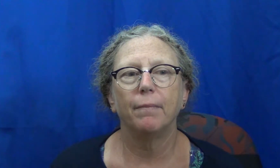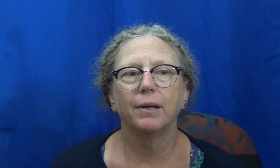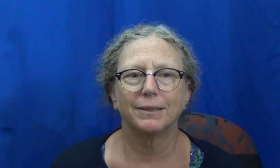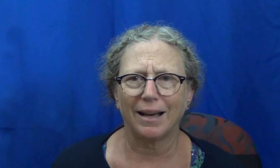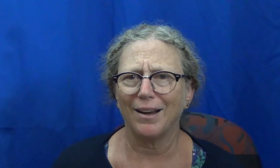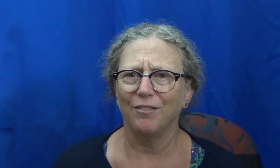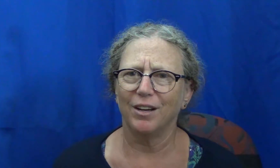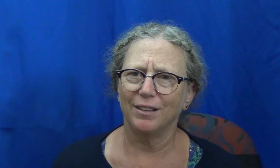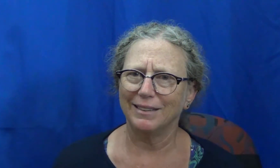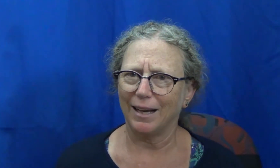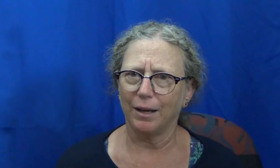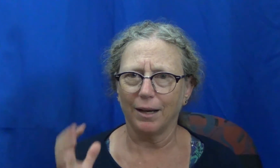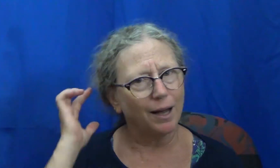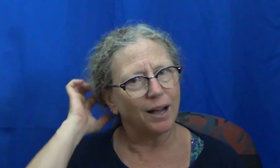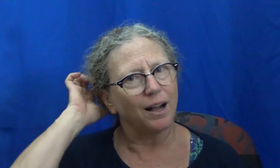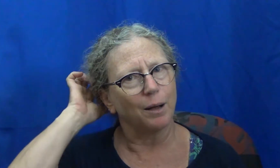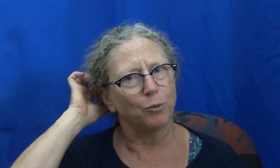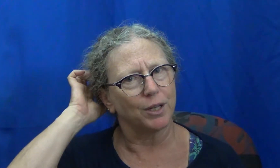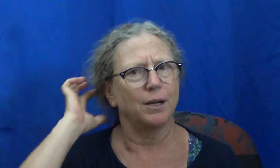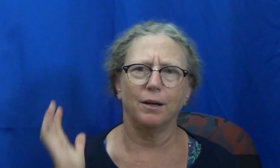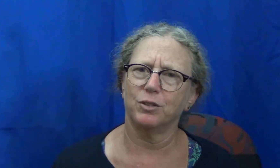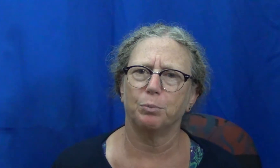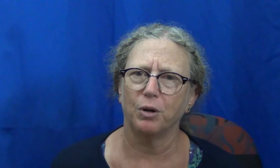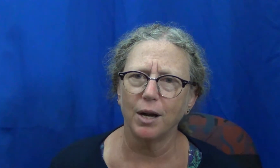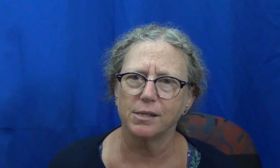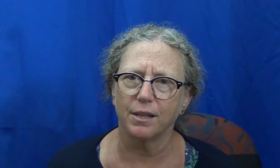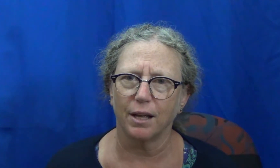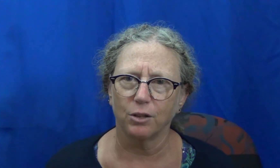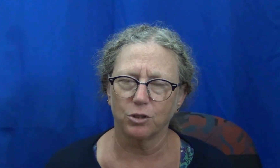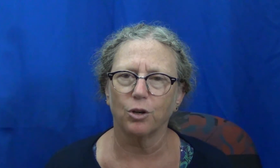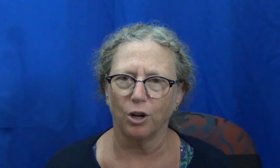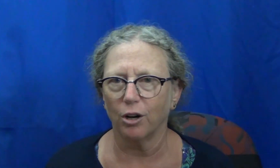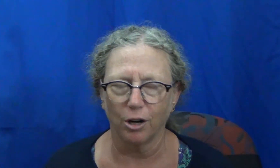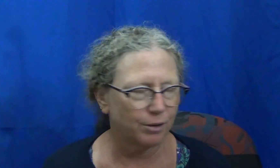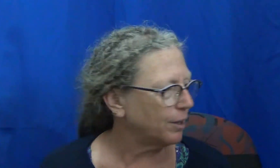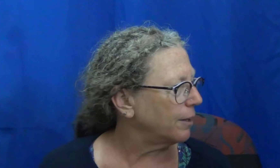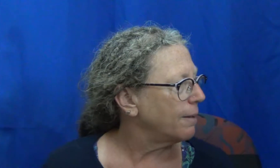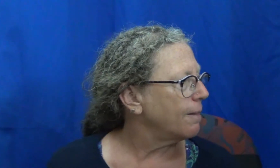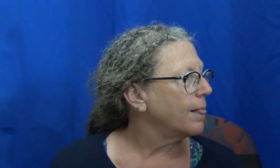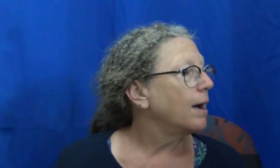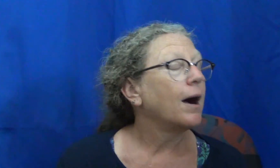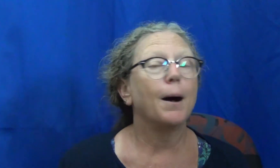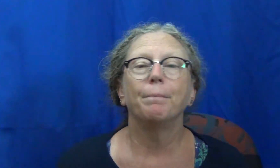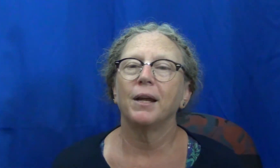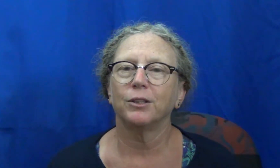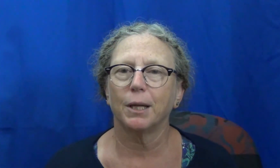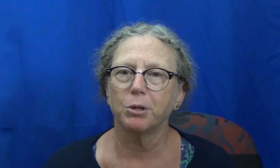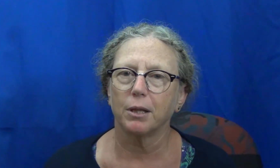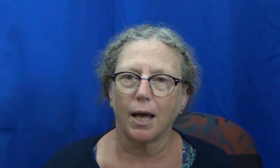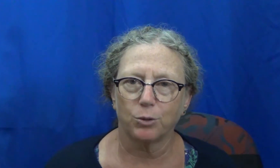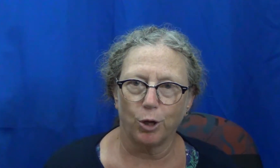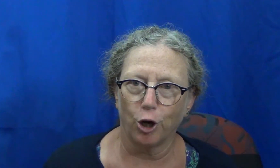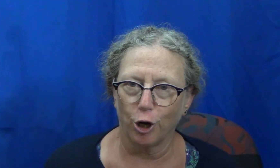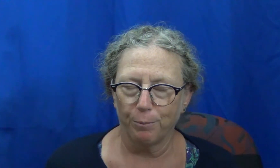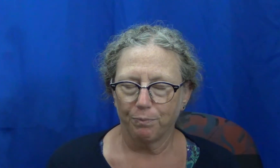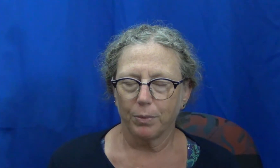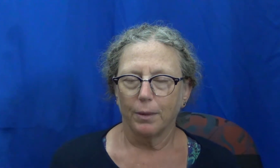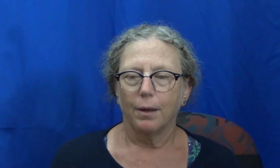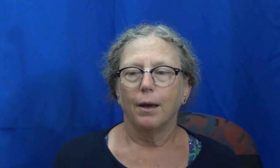it's kind of I'm really kind of surprised that that looks good on her. And I'll skip to the last one, her,